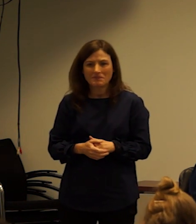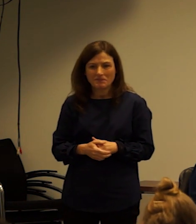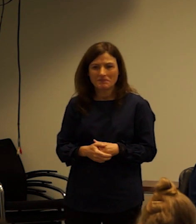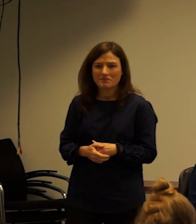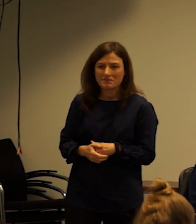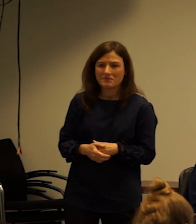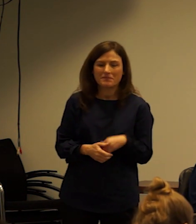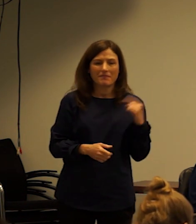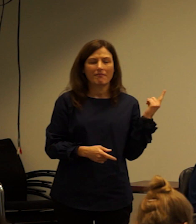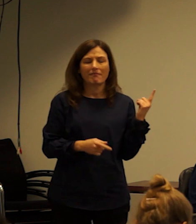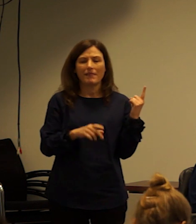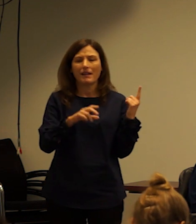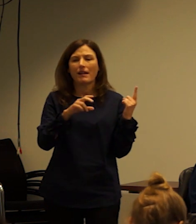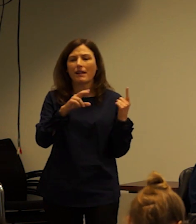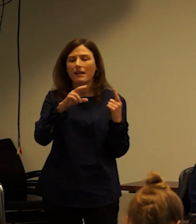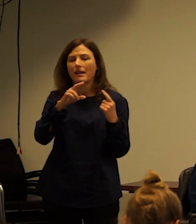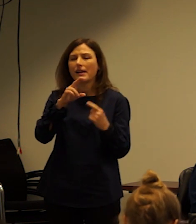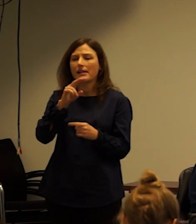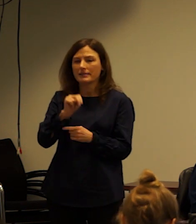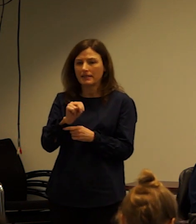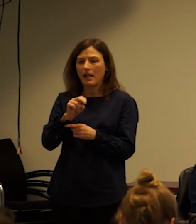then Snapchat,